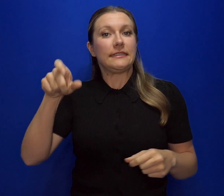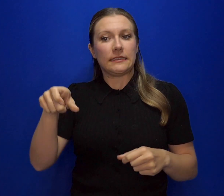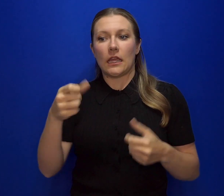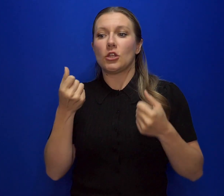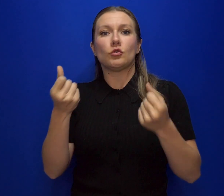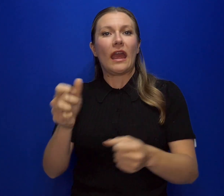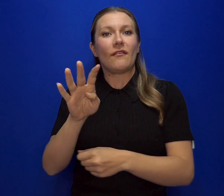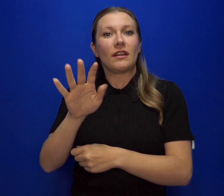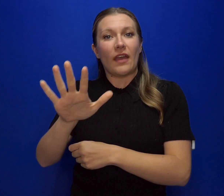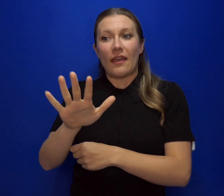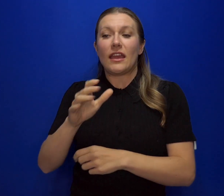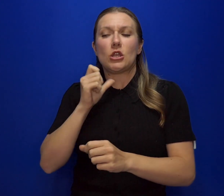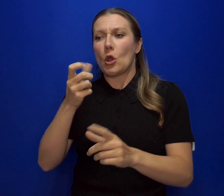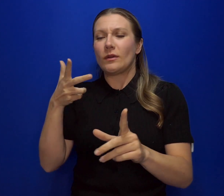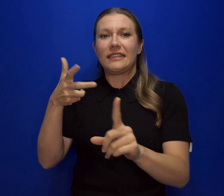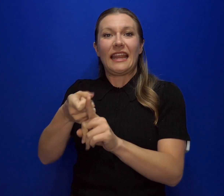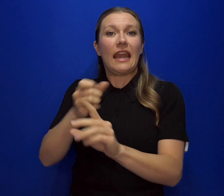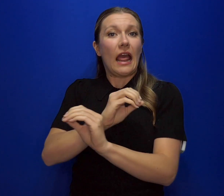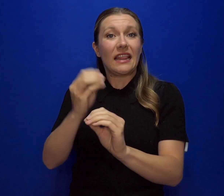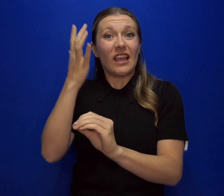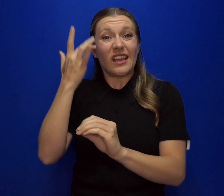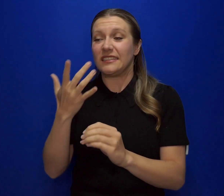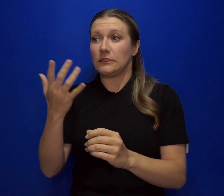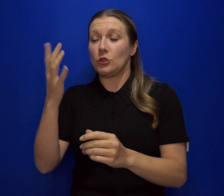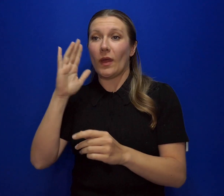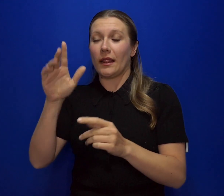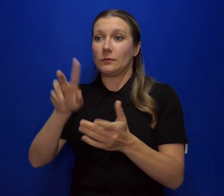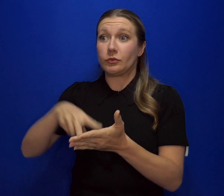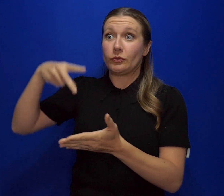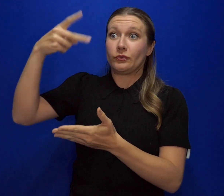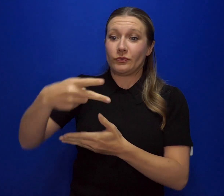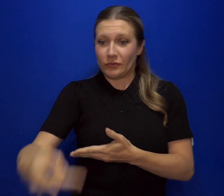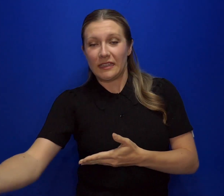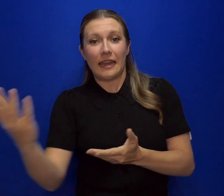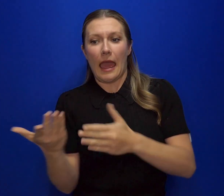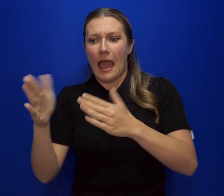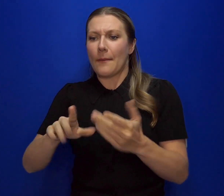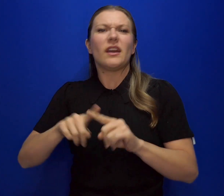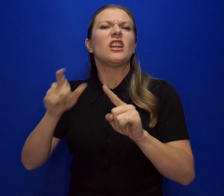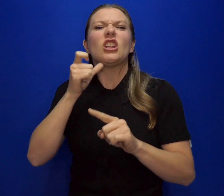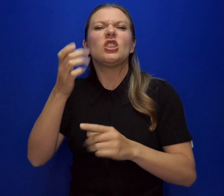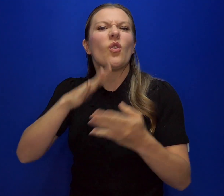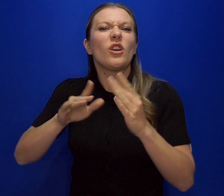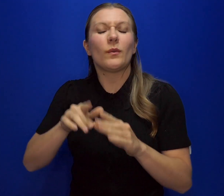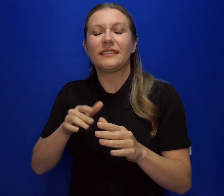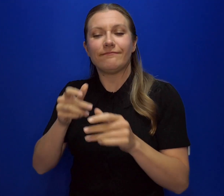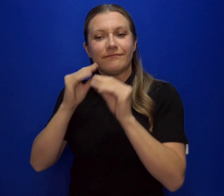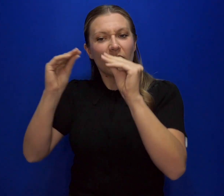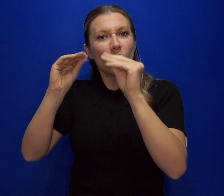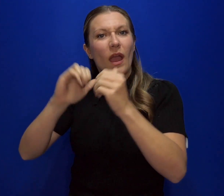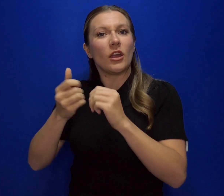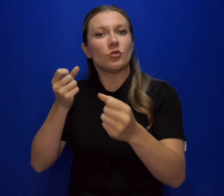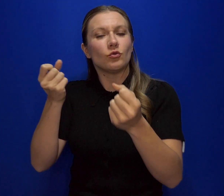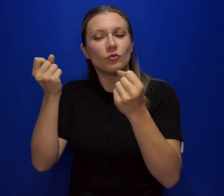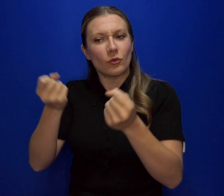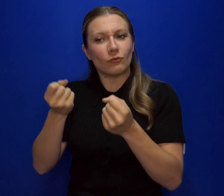for God's sakes, because you're going to fly through the windshield and die. But don't worry. We taught you where the brake was. So it's going to be okay. And it